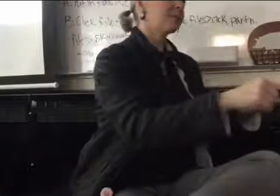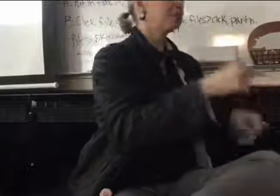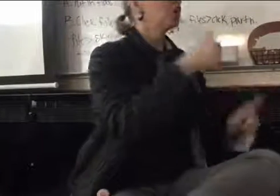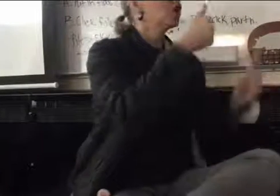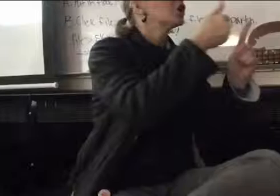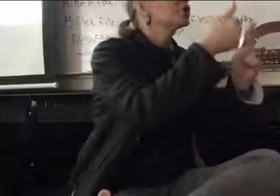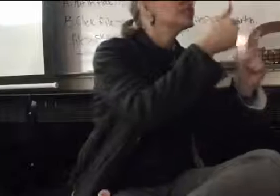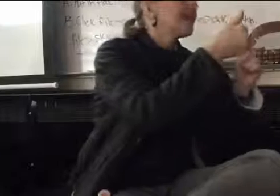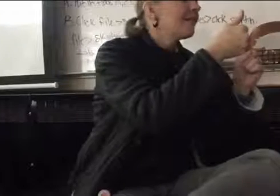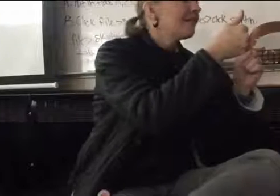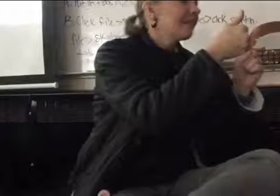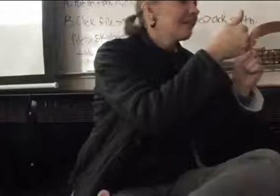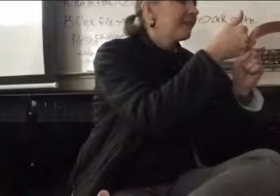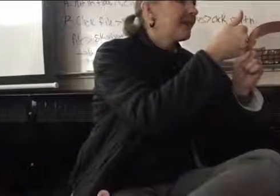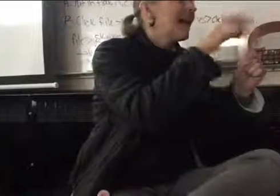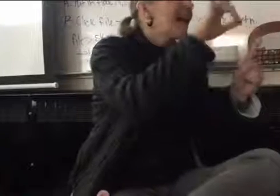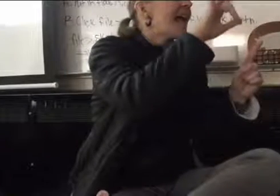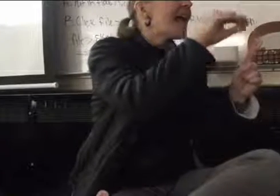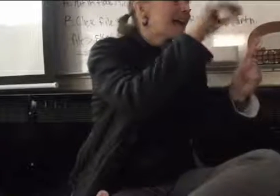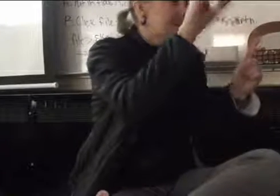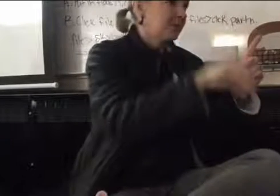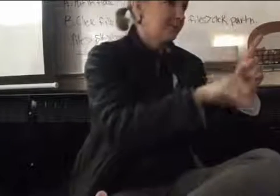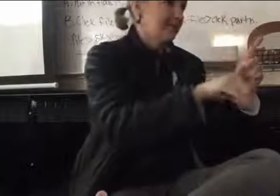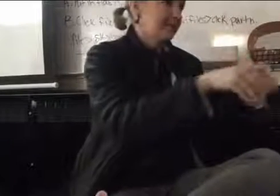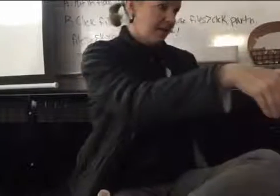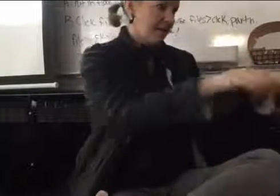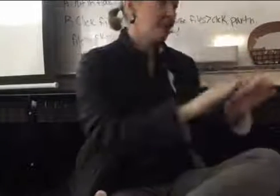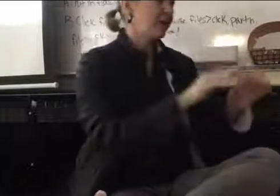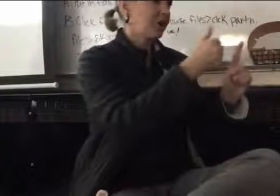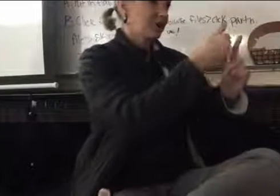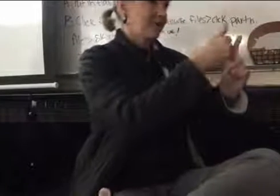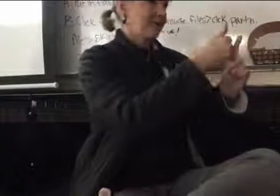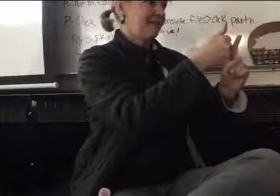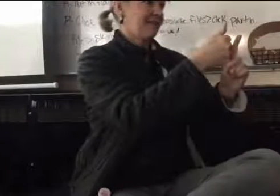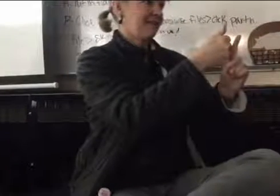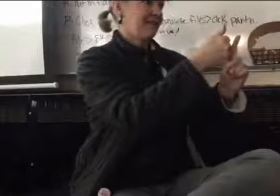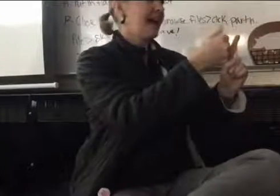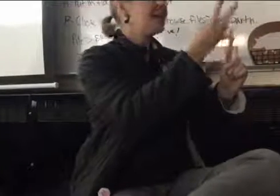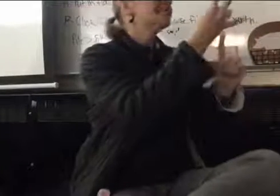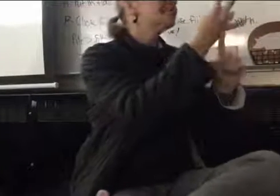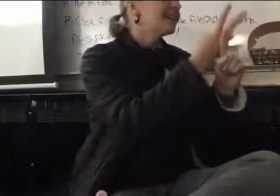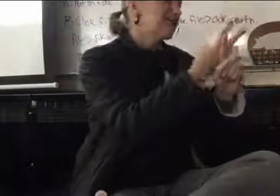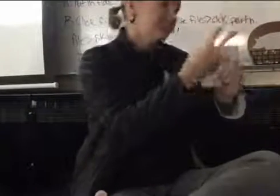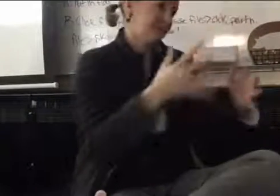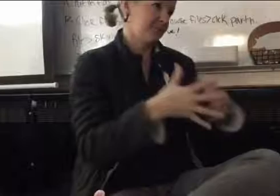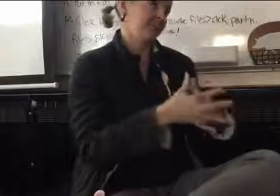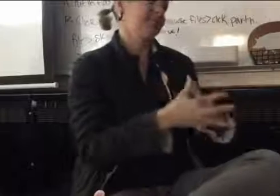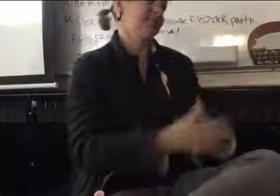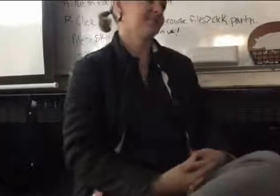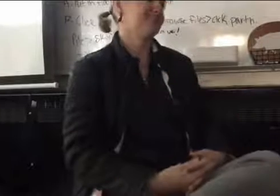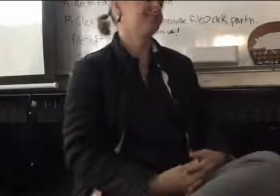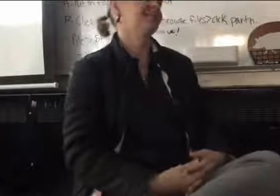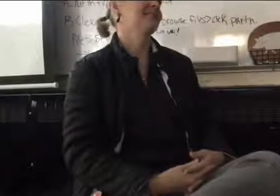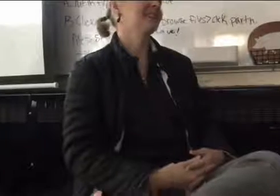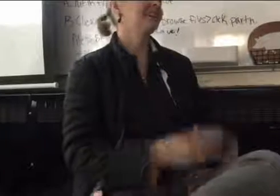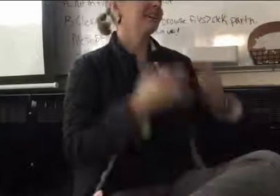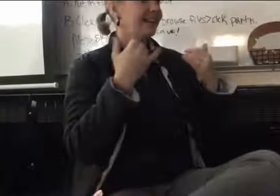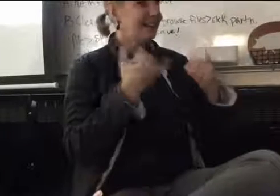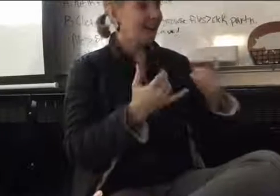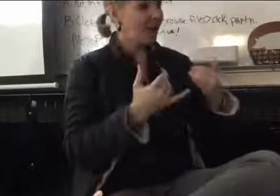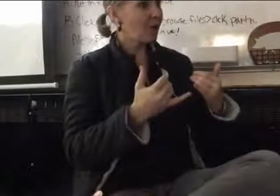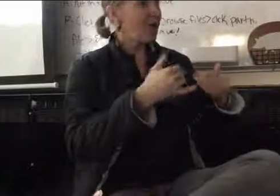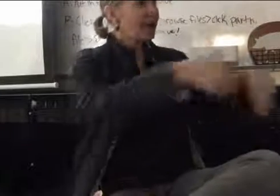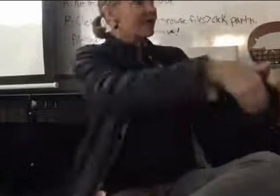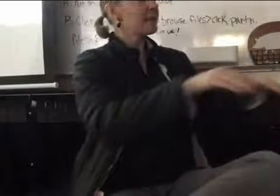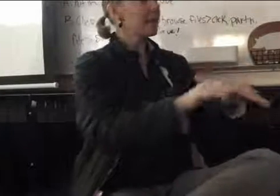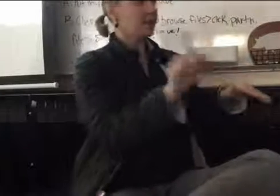buried almost 80% of the people who died at Gettysburg herself at 7 months pregnant. Now the thing is, they buried them